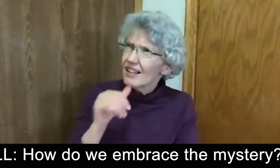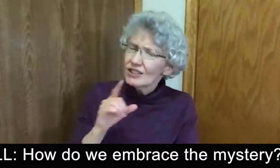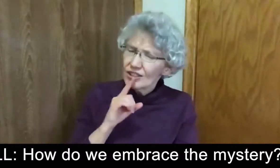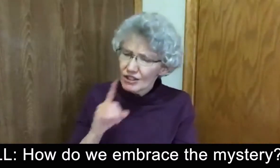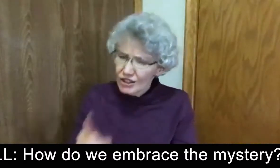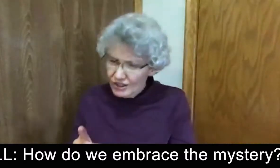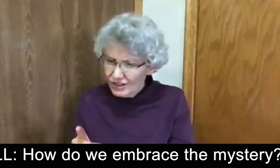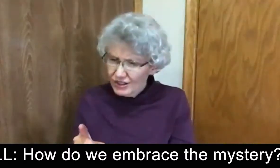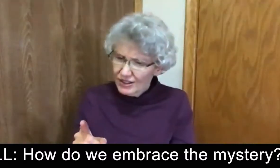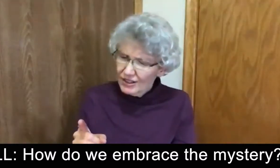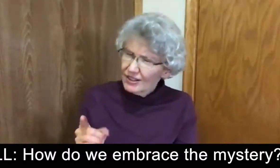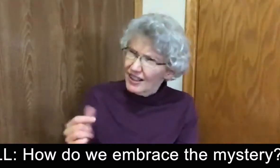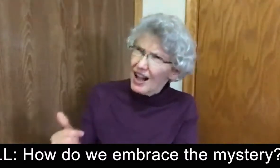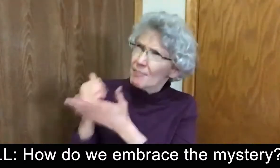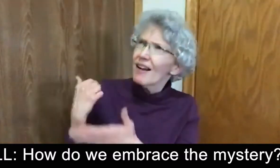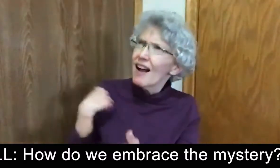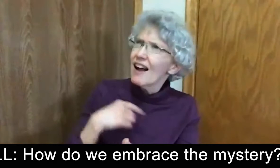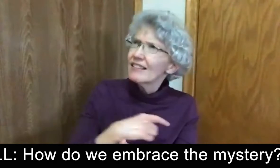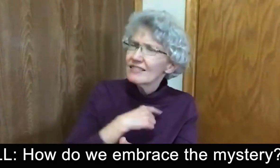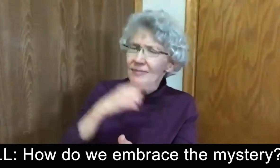How do we embrace the mystery?